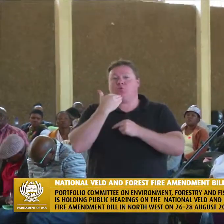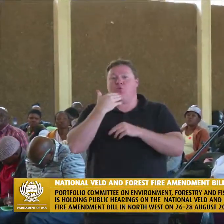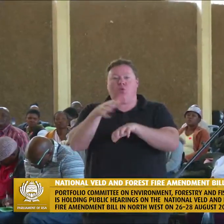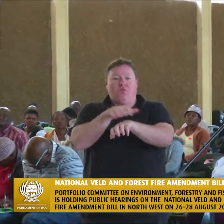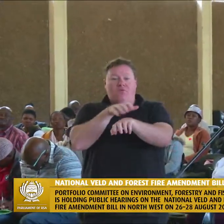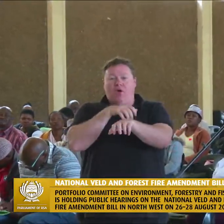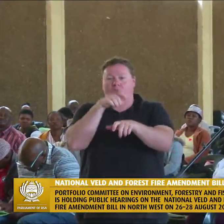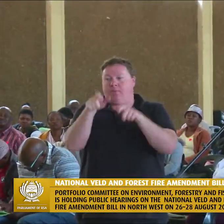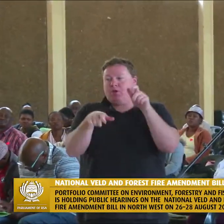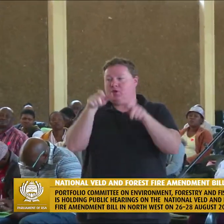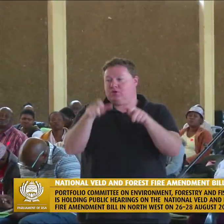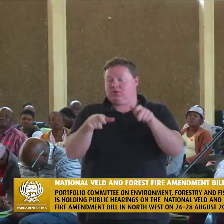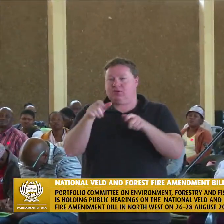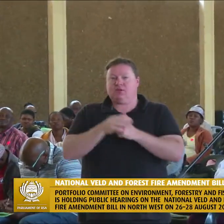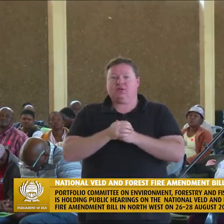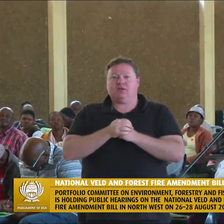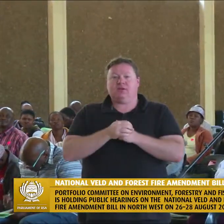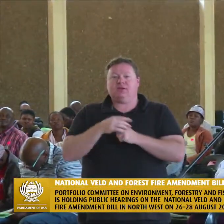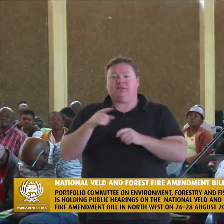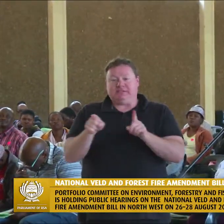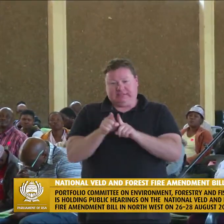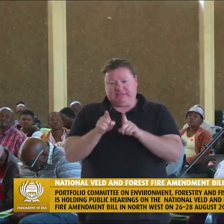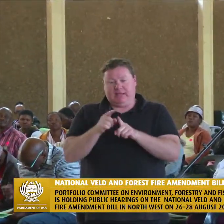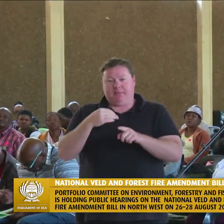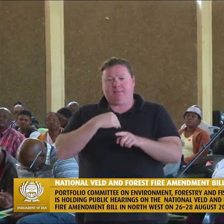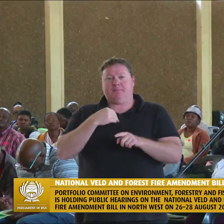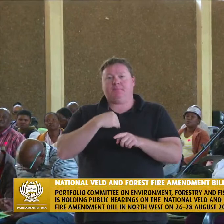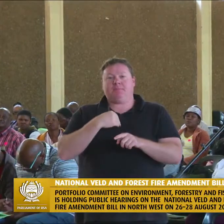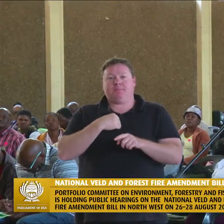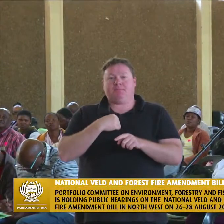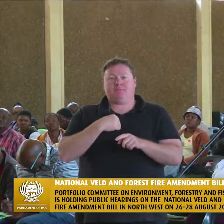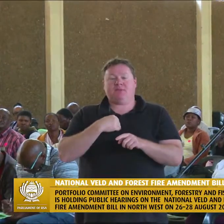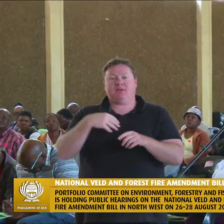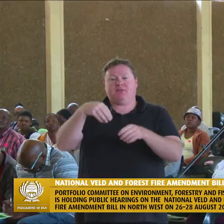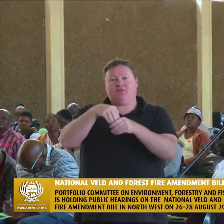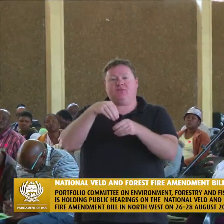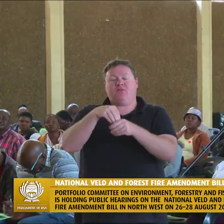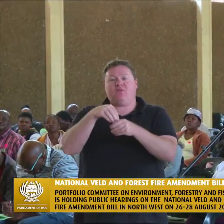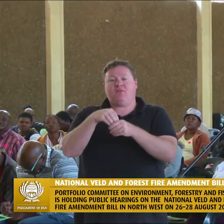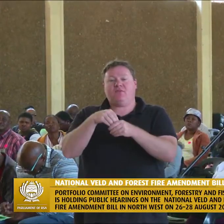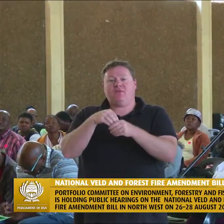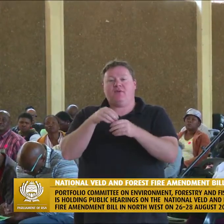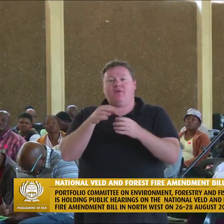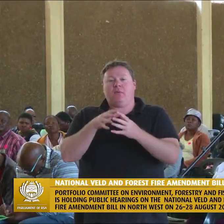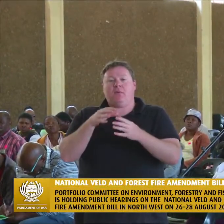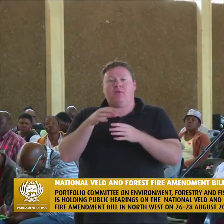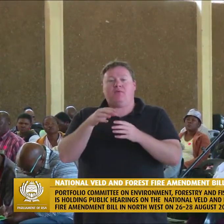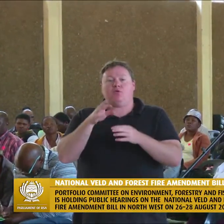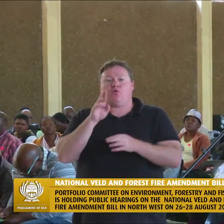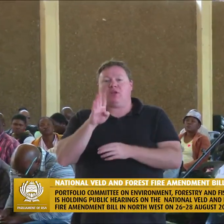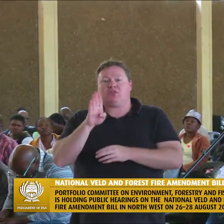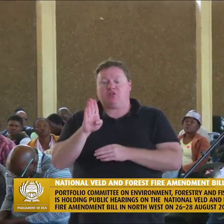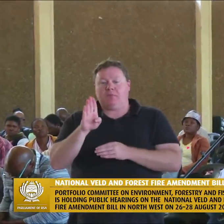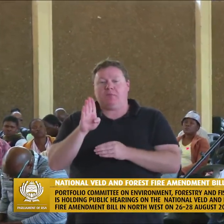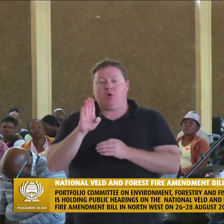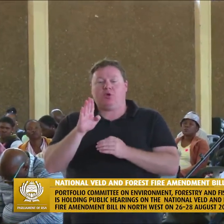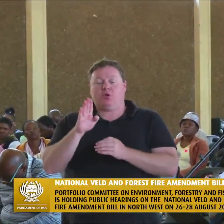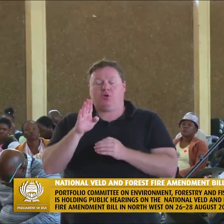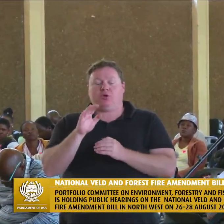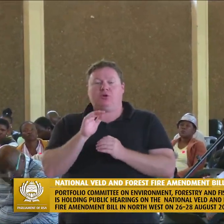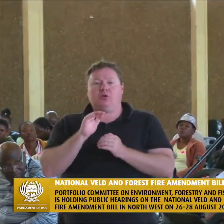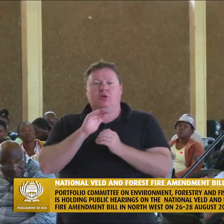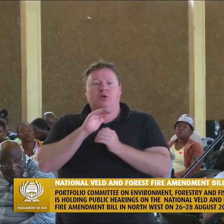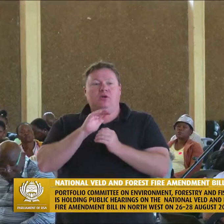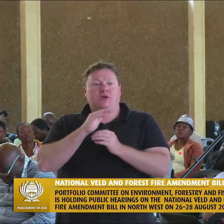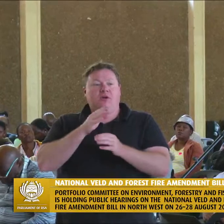i'm also a member of the great erasmus fire protection association and the land owner in the willy won